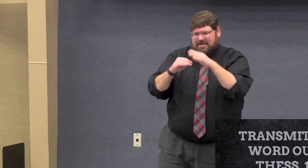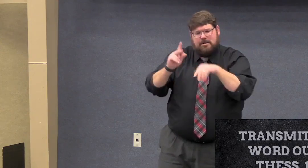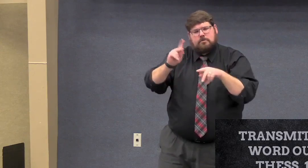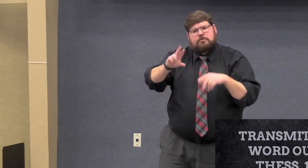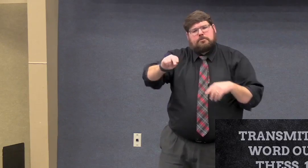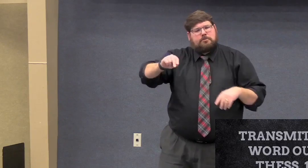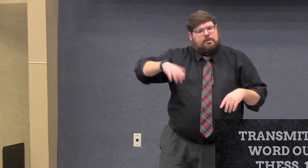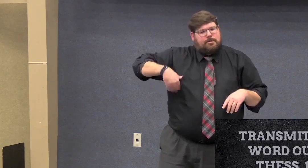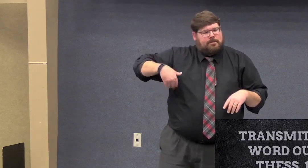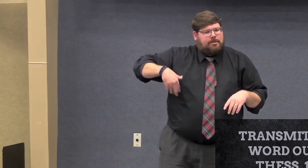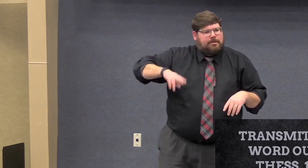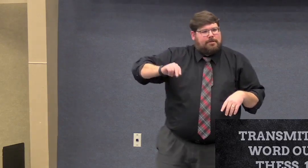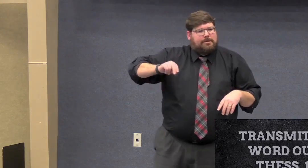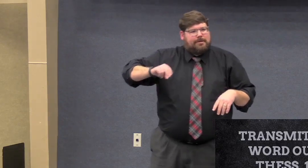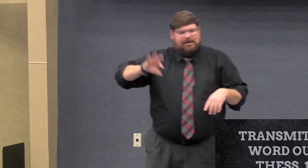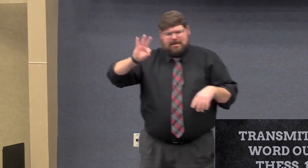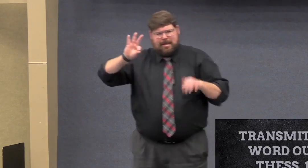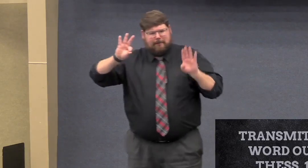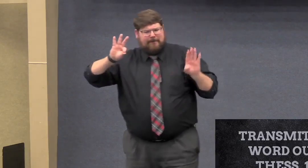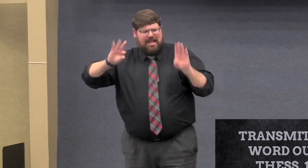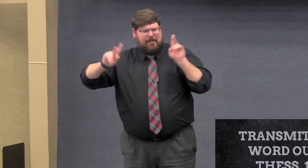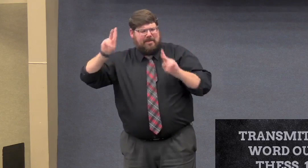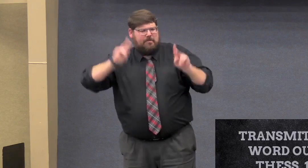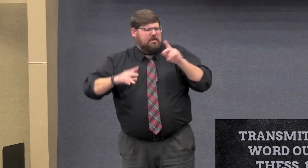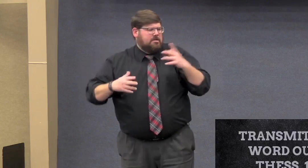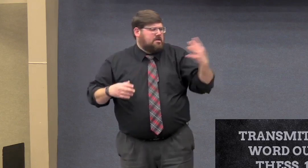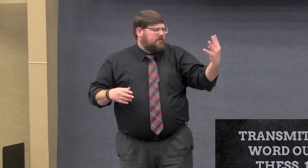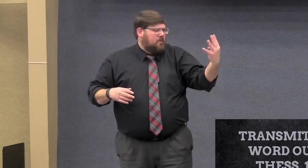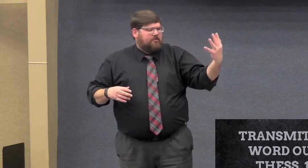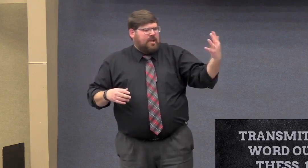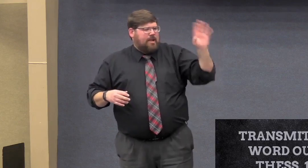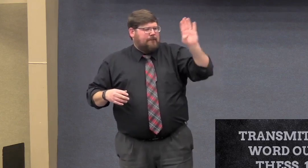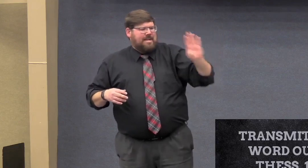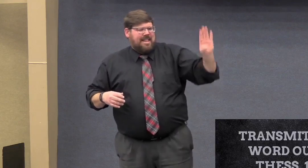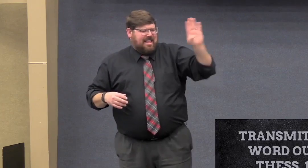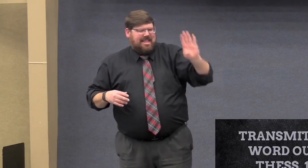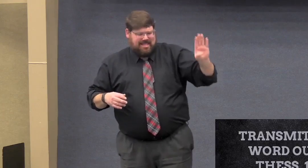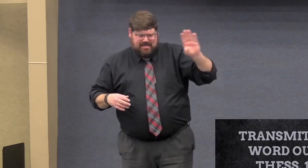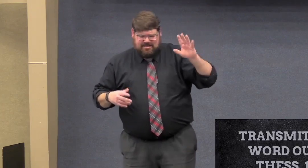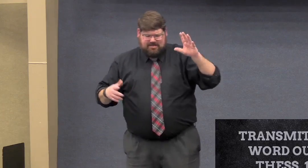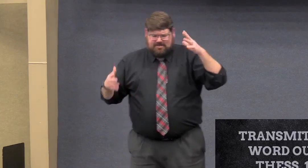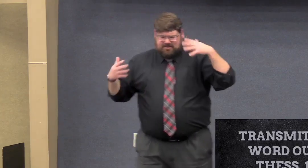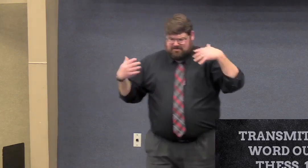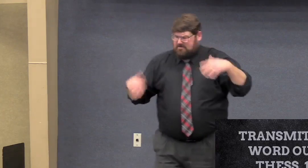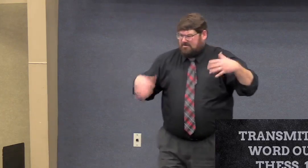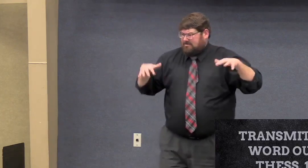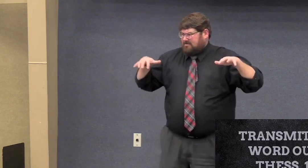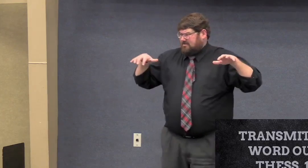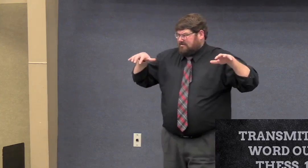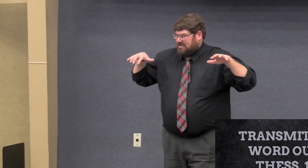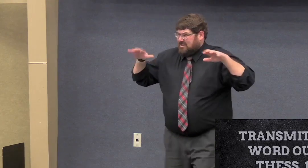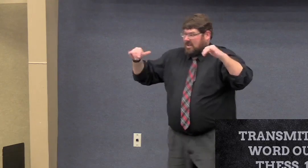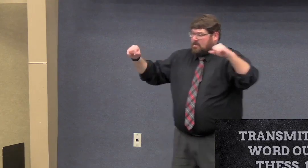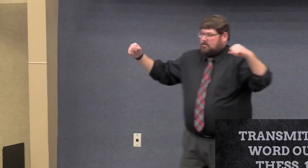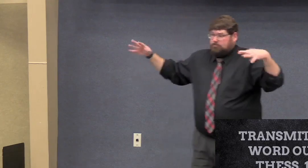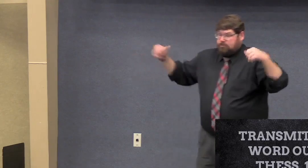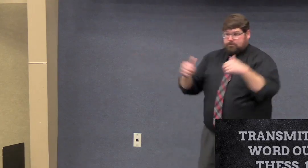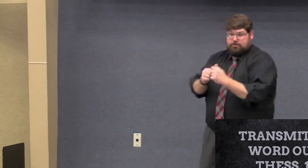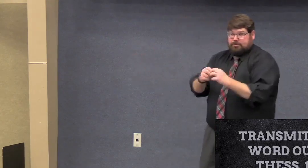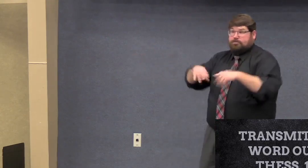that. It's crazy. Yeah, there are about 9 billion people, so like maybe 4 or 5 billion phones out there.